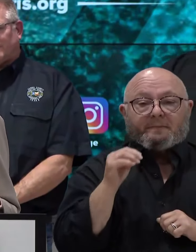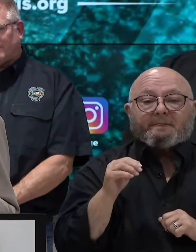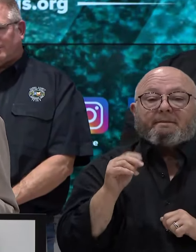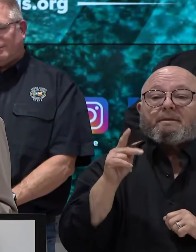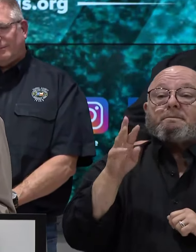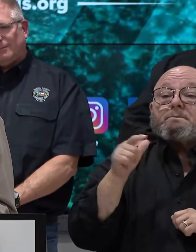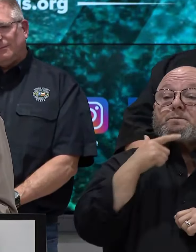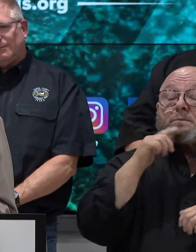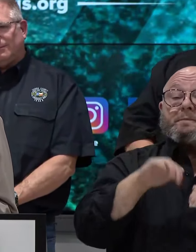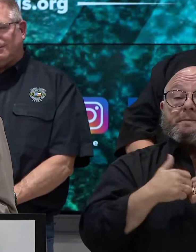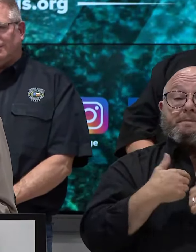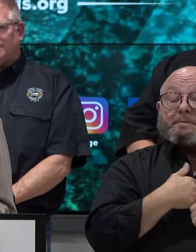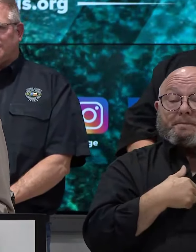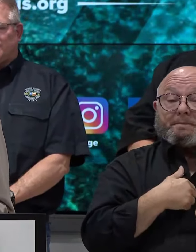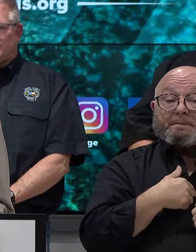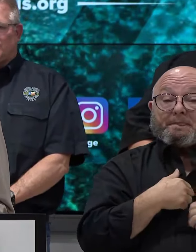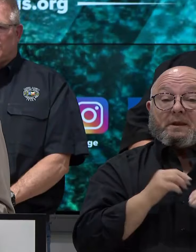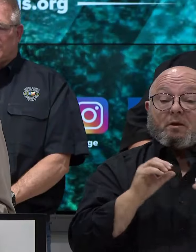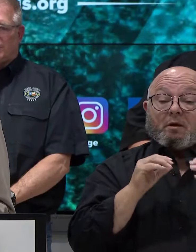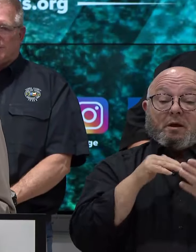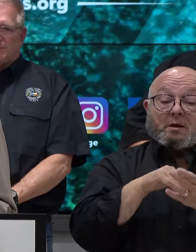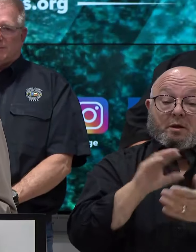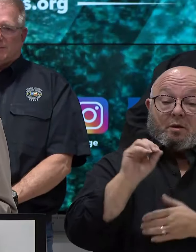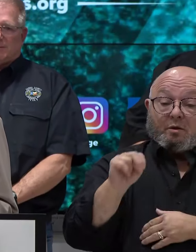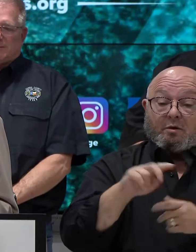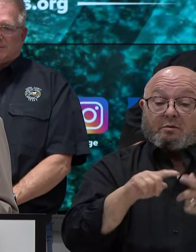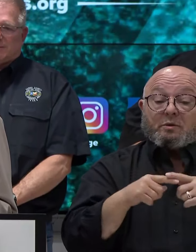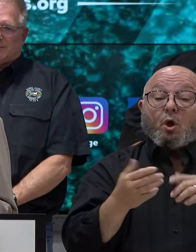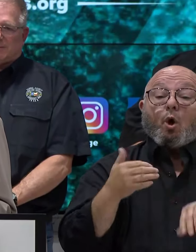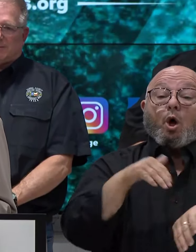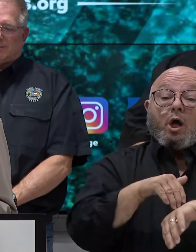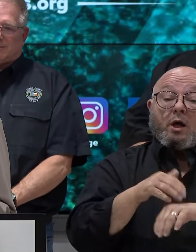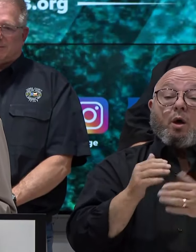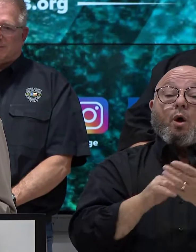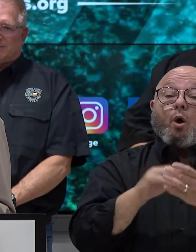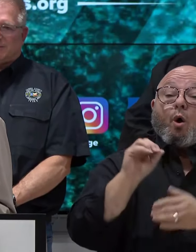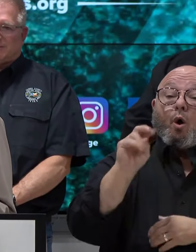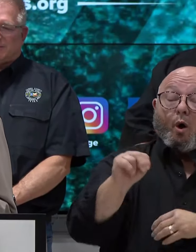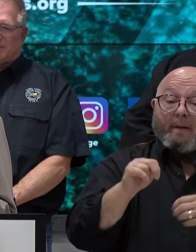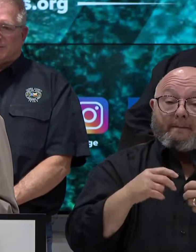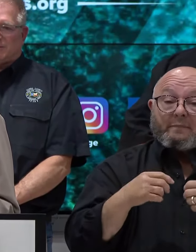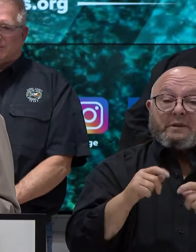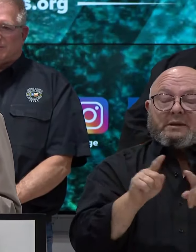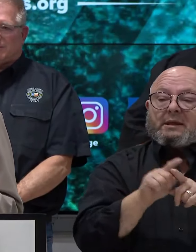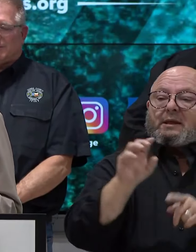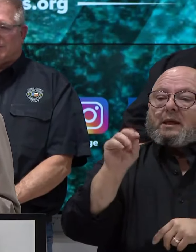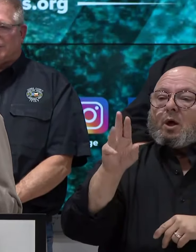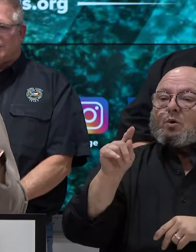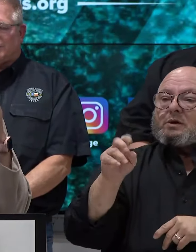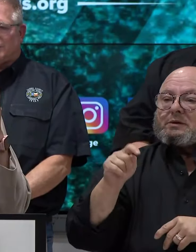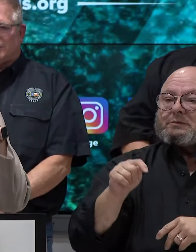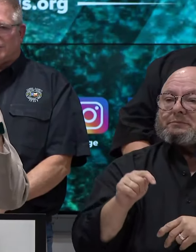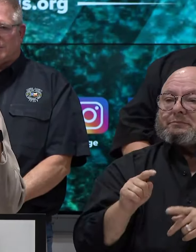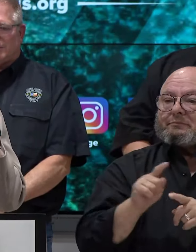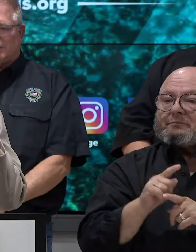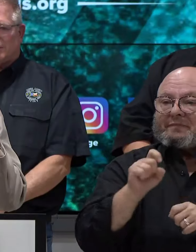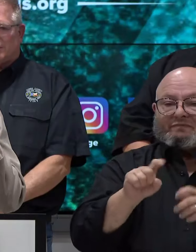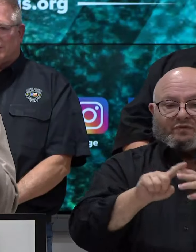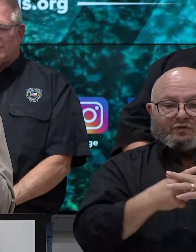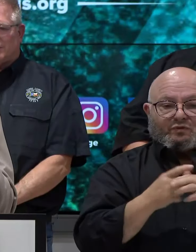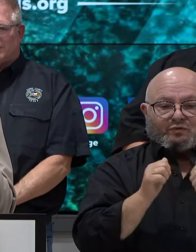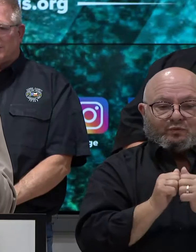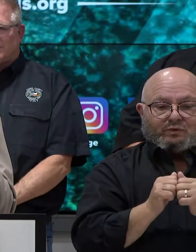we restore. So when we start restoring power, the way it works is kind of like an outlet, right? So we have to start with